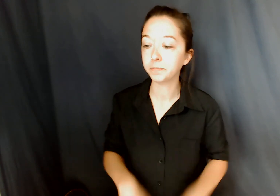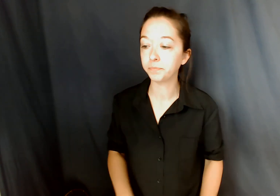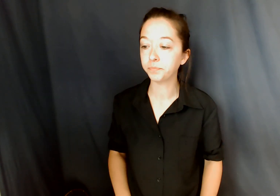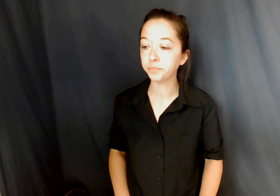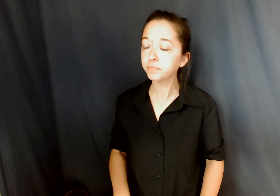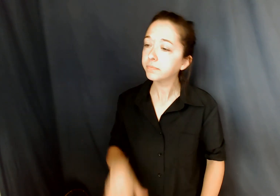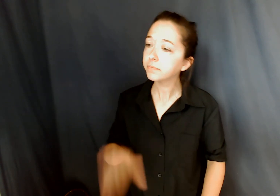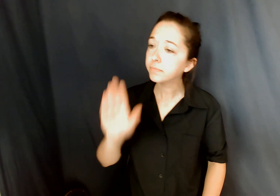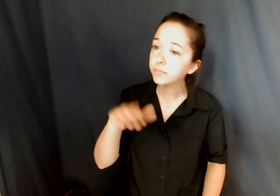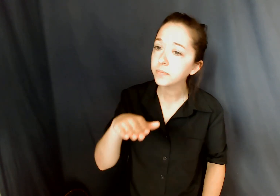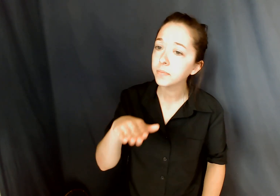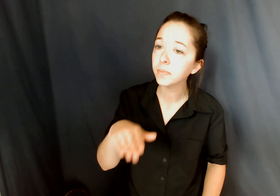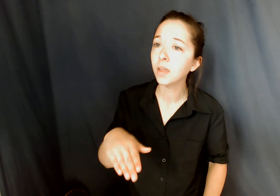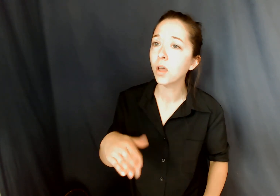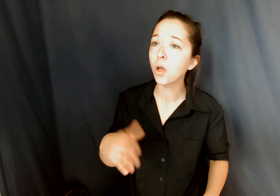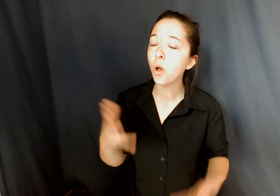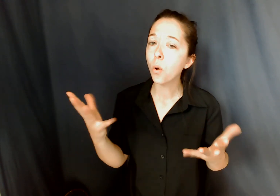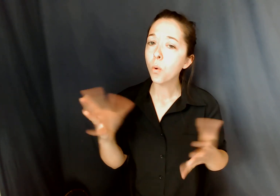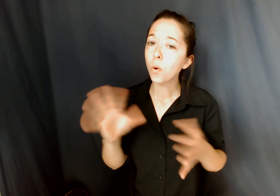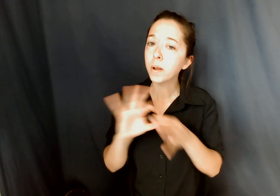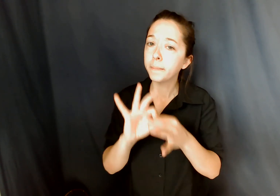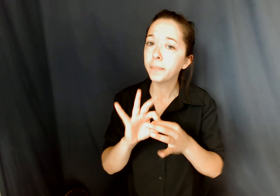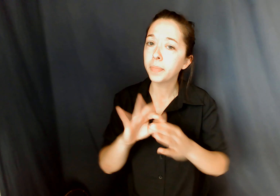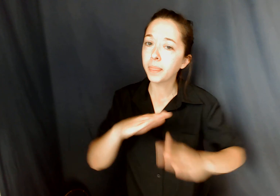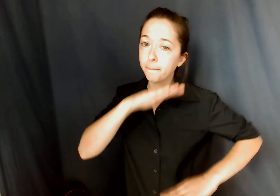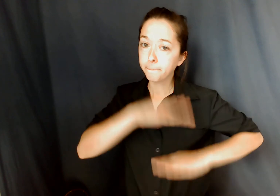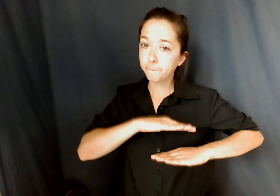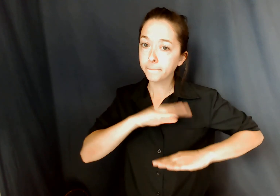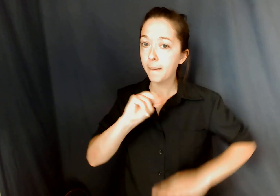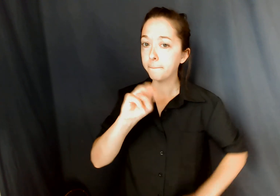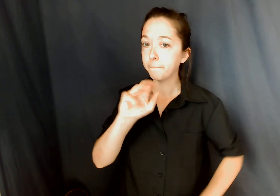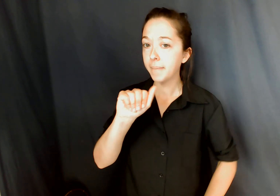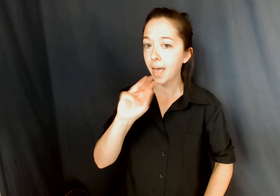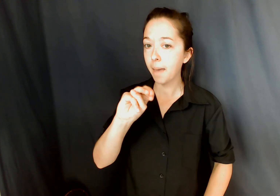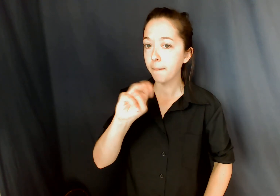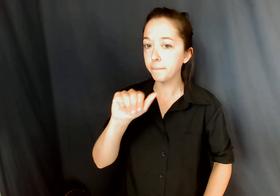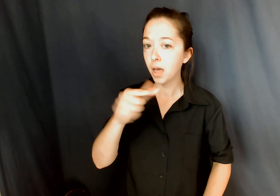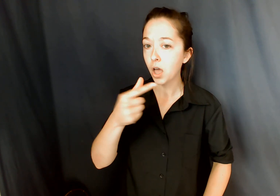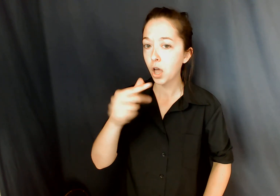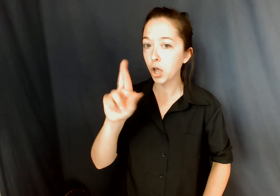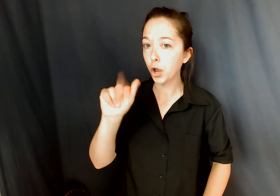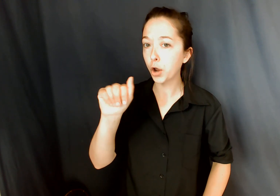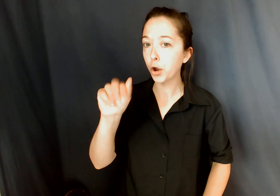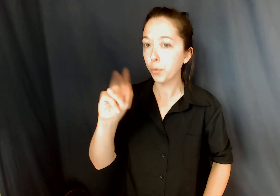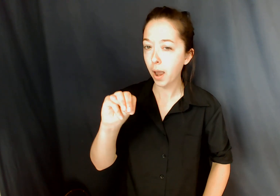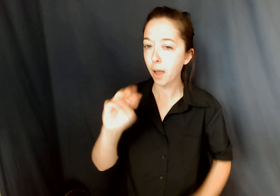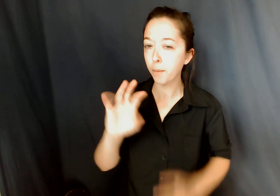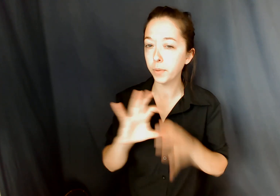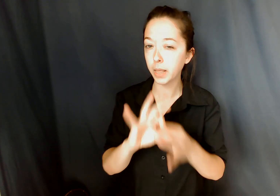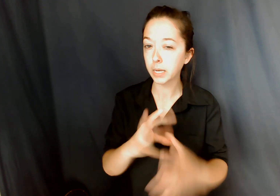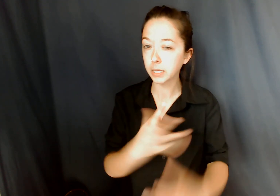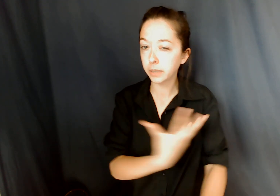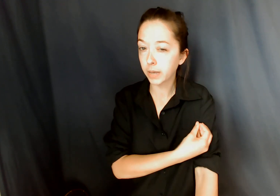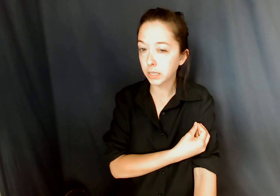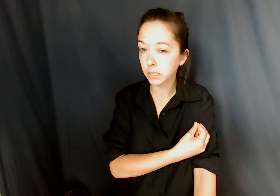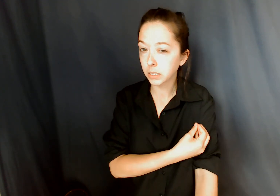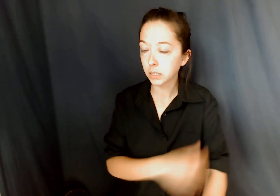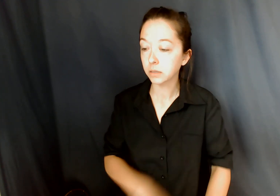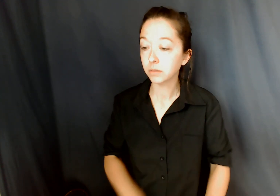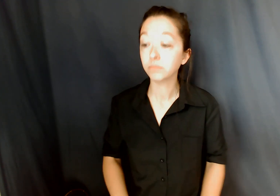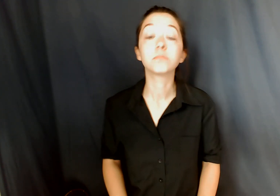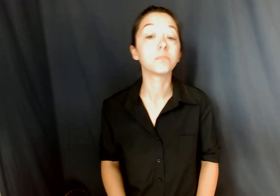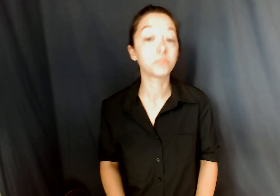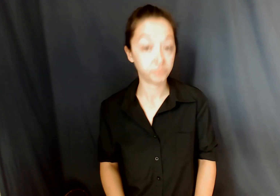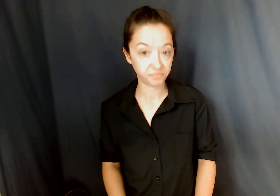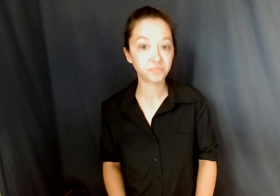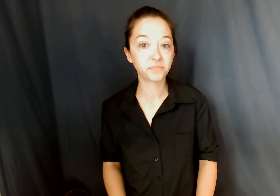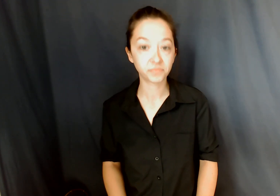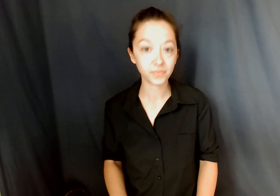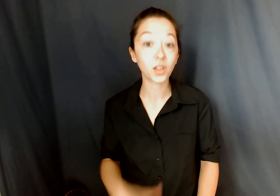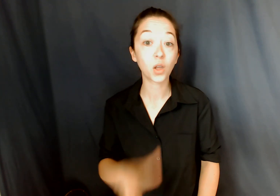last couple of weeks, Peter, is that women have been reporting that in the arm that they received the COVID vaccine, they